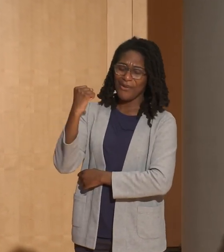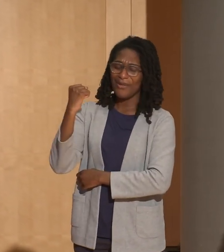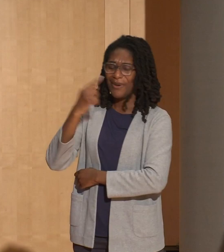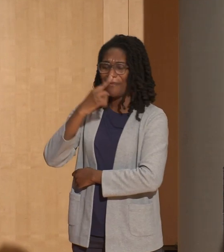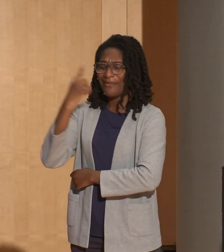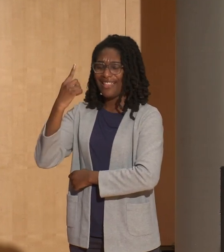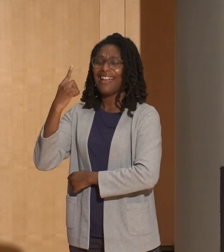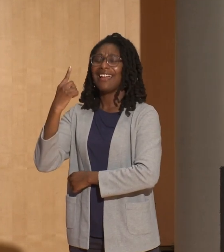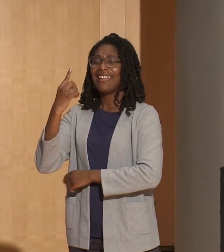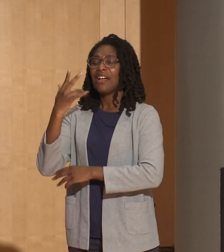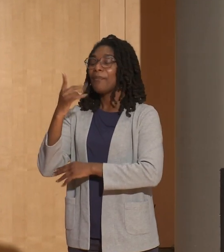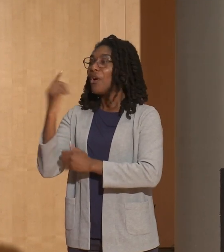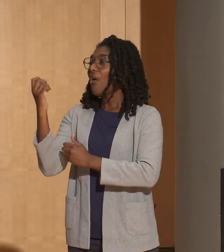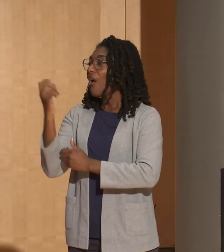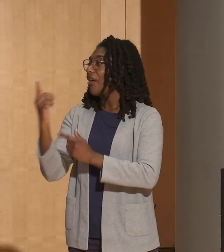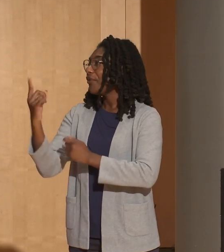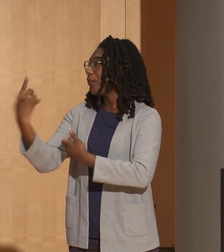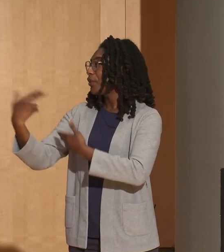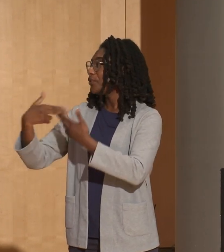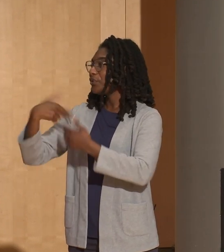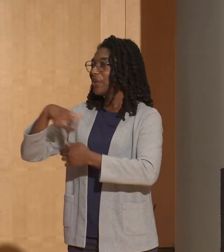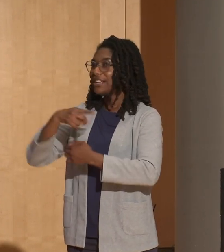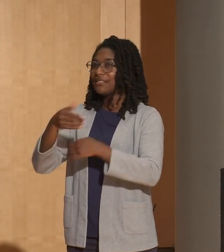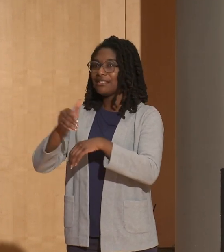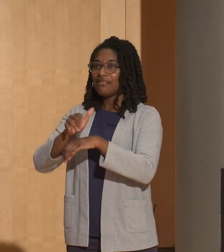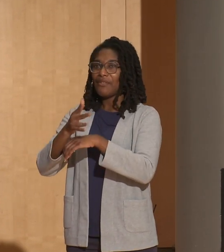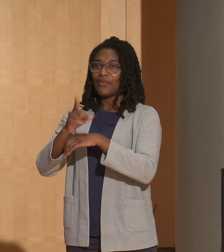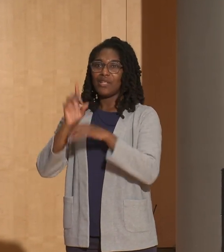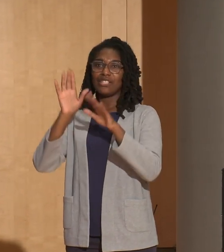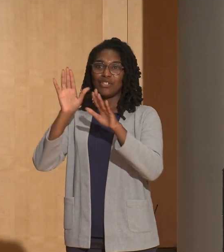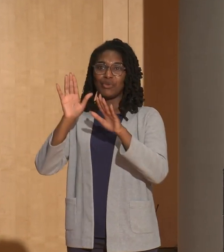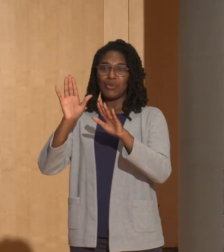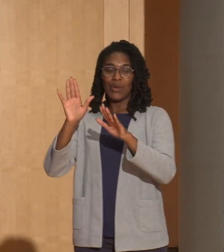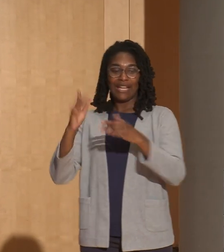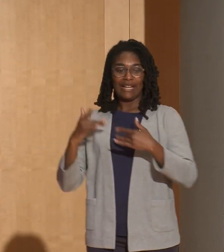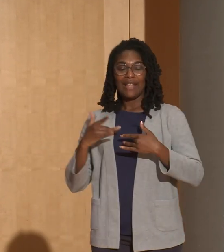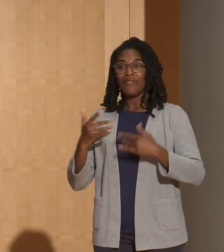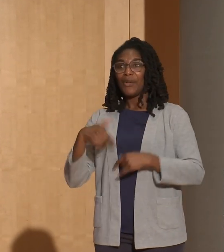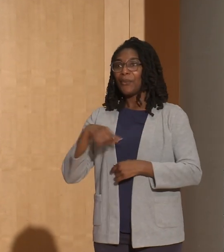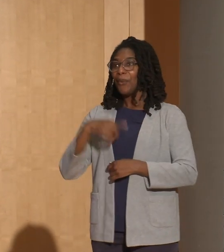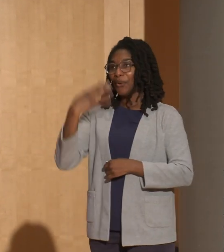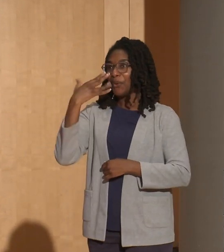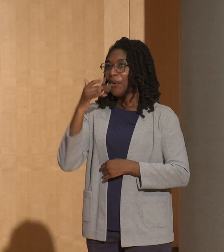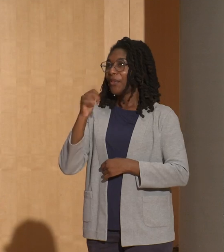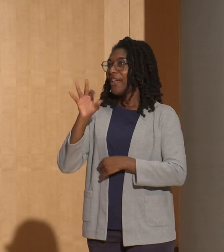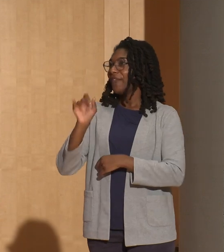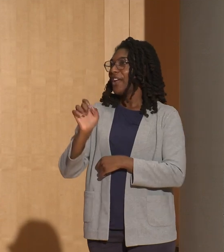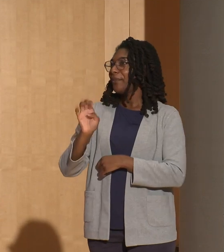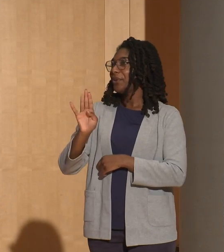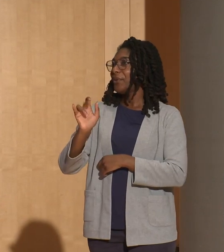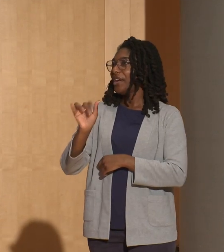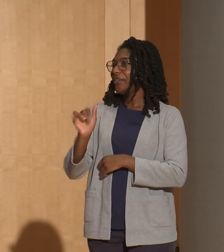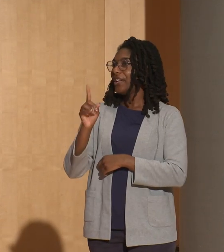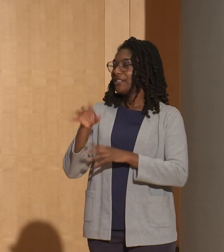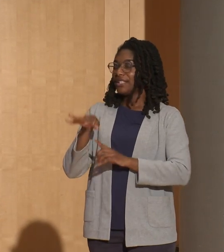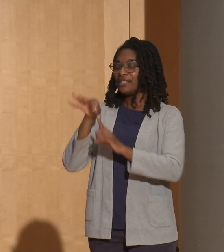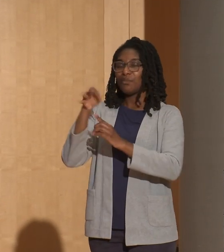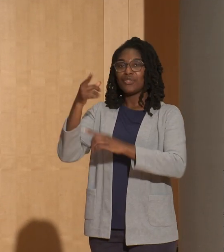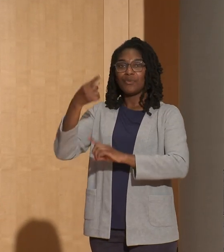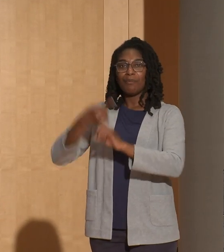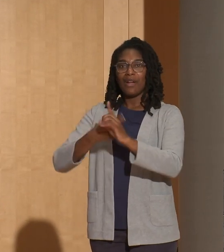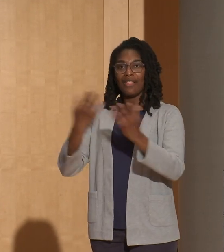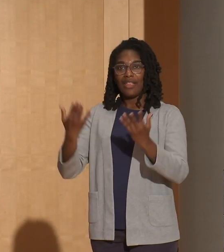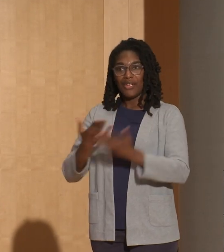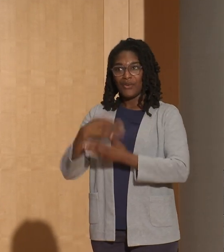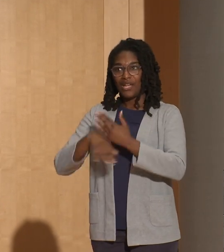of us who could join us tonight for this fantastic event. We know that February is a special month in Baltimore. We know that this